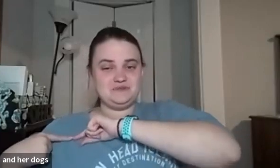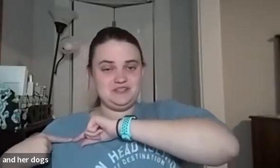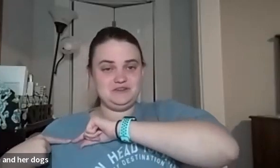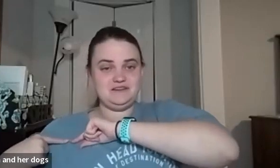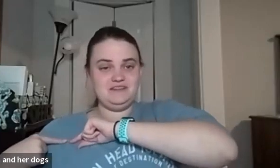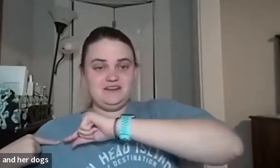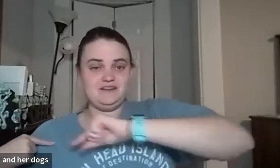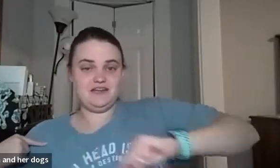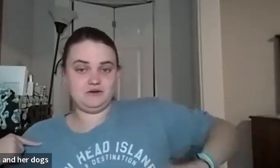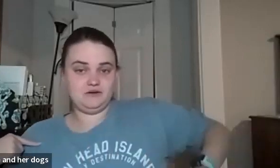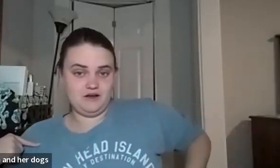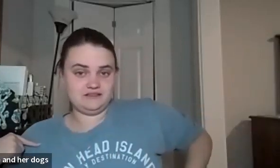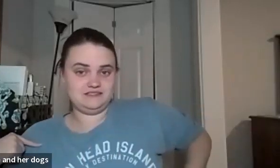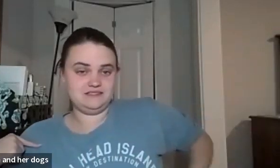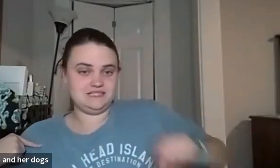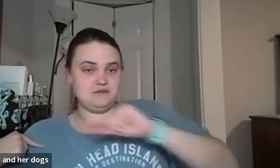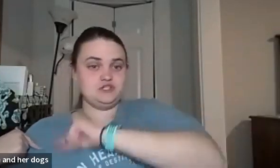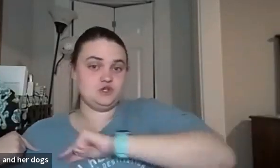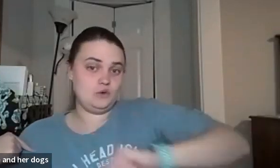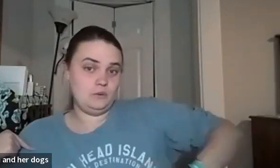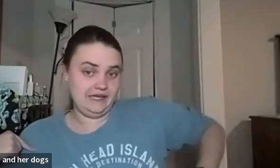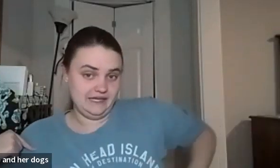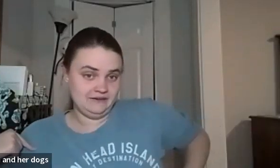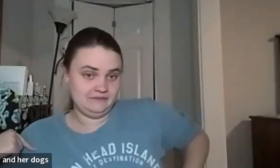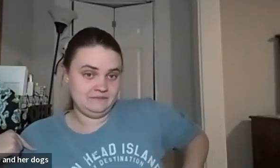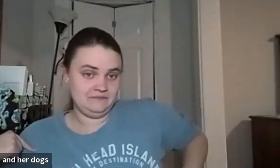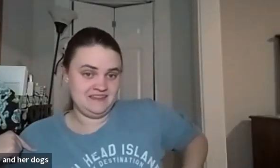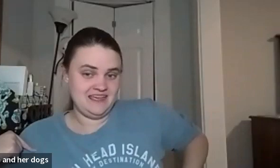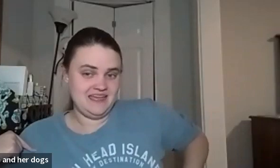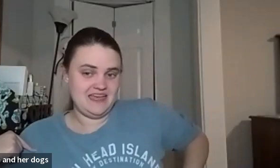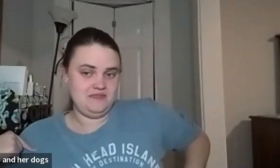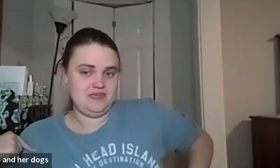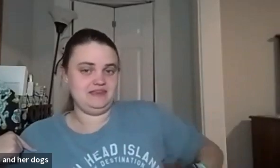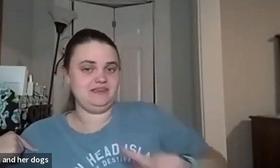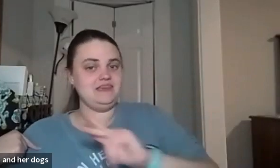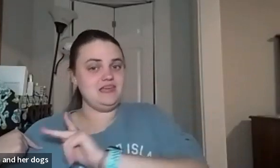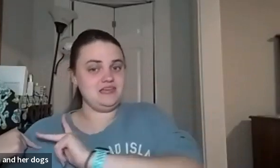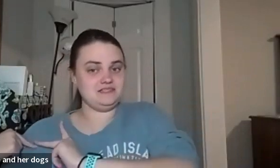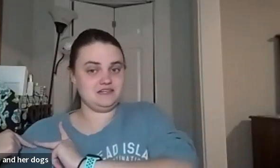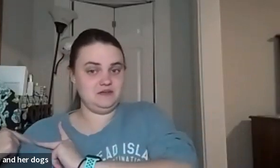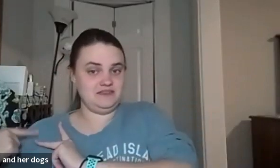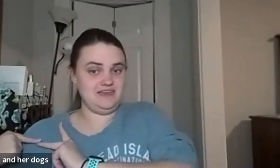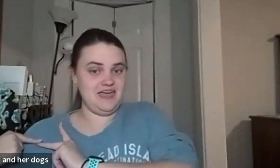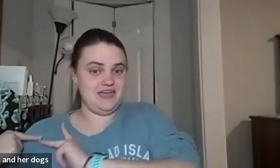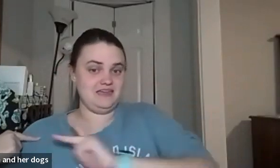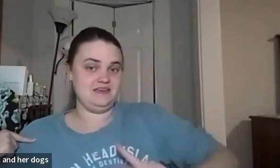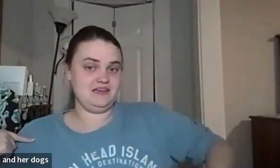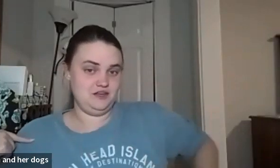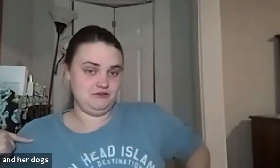the Q down here and go across the same motion, queen. And then king is going to be the K and you go